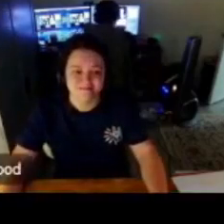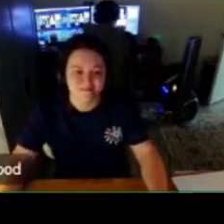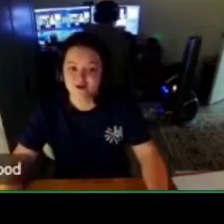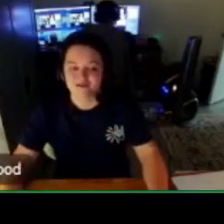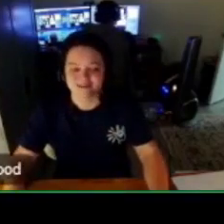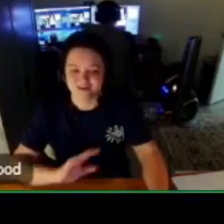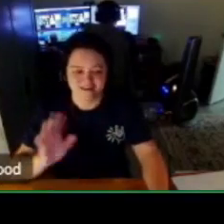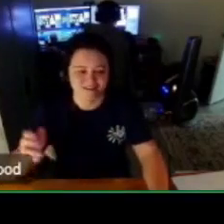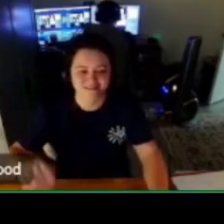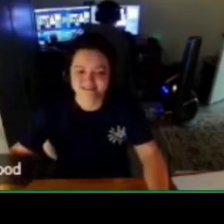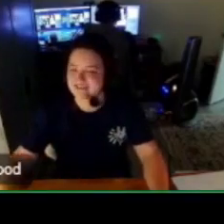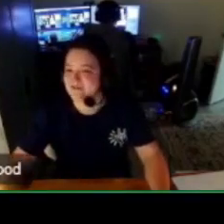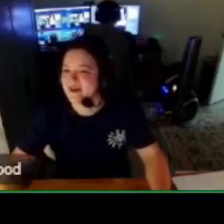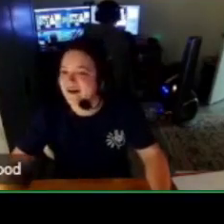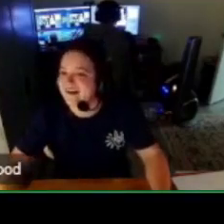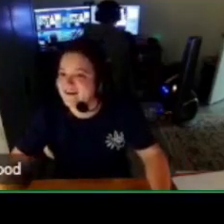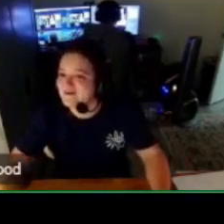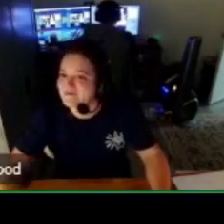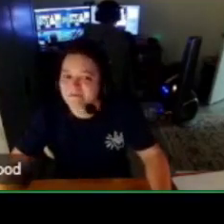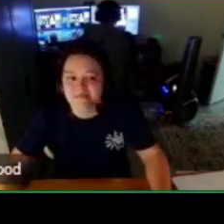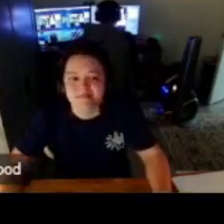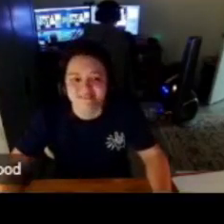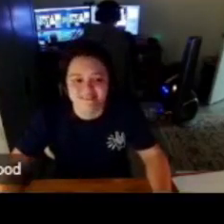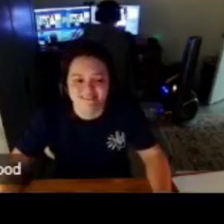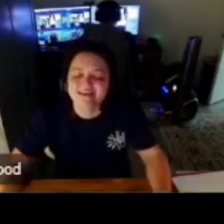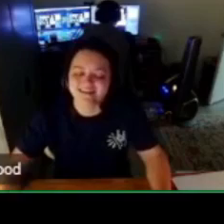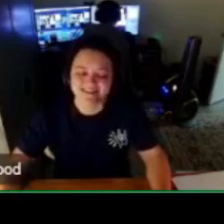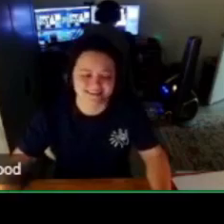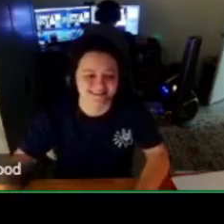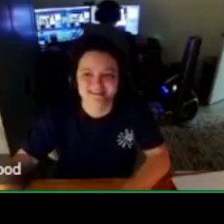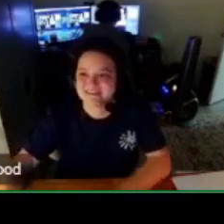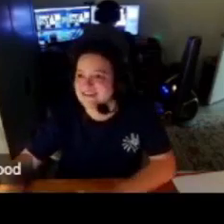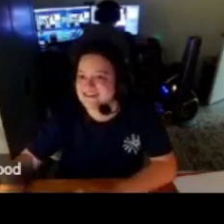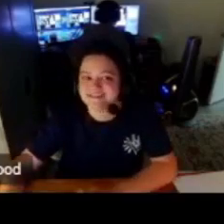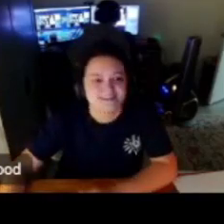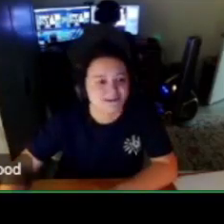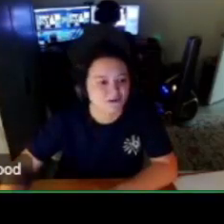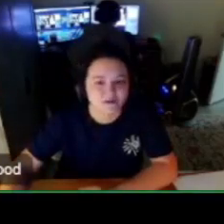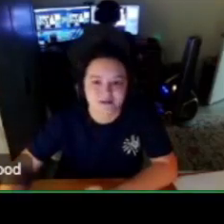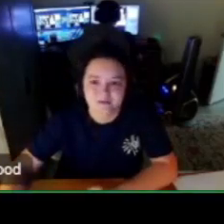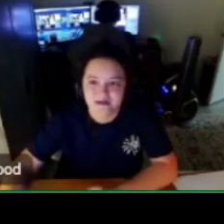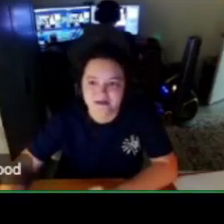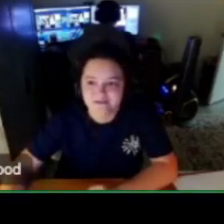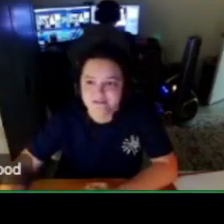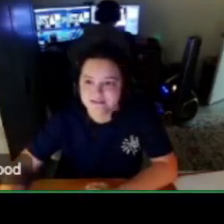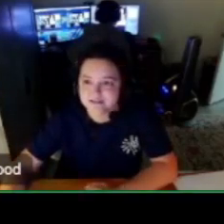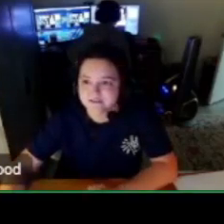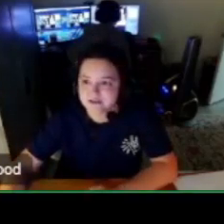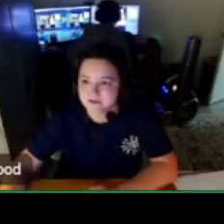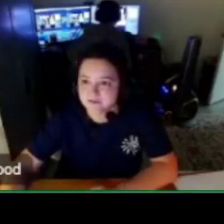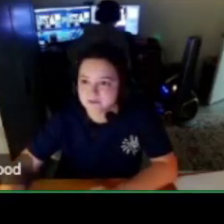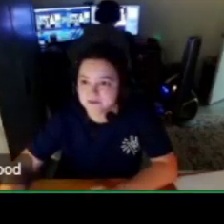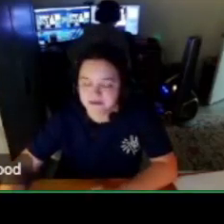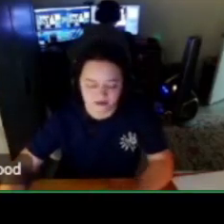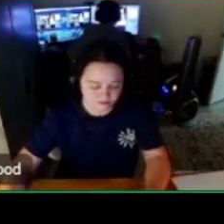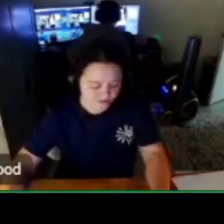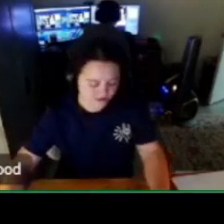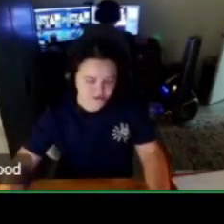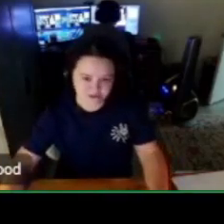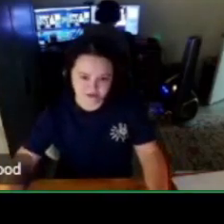Oh, okay. Sorry, I thought you were saying something. My dad. Gotcha. So let me actually see if I can pull this up. I shared it